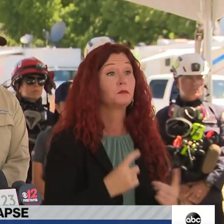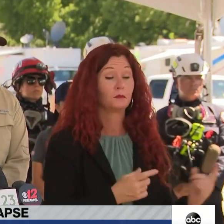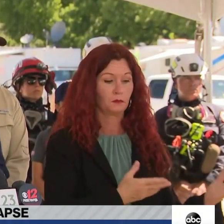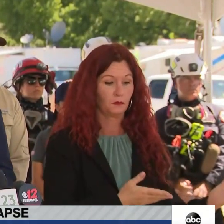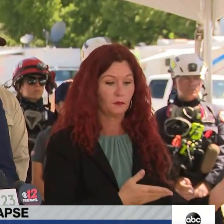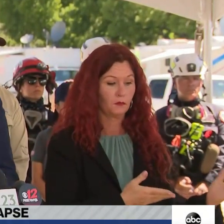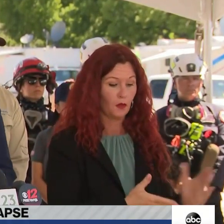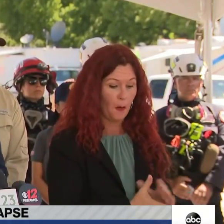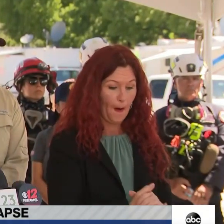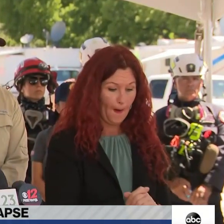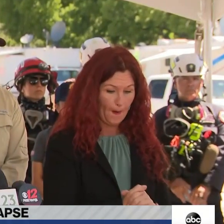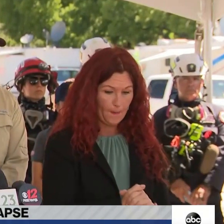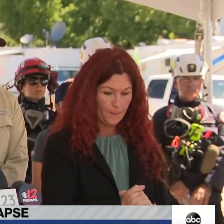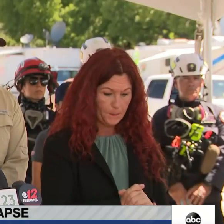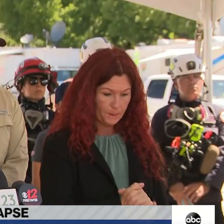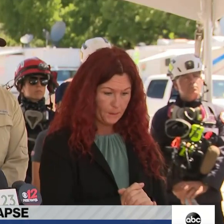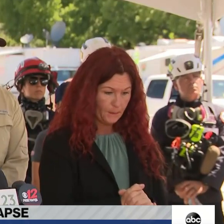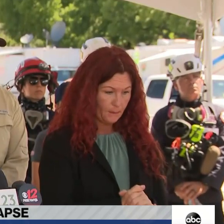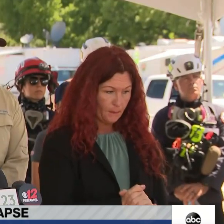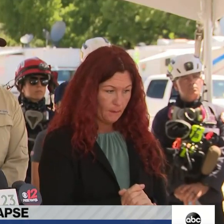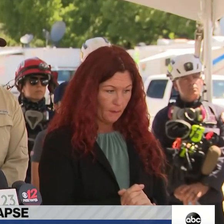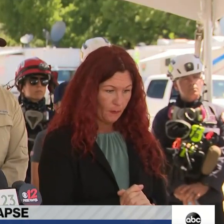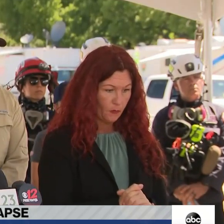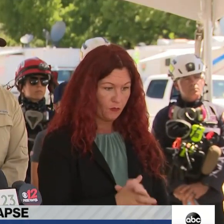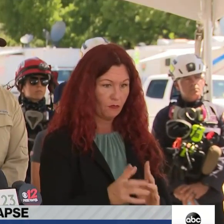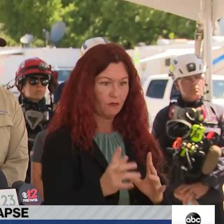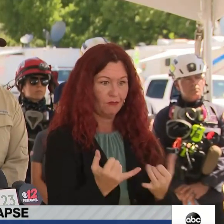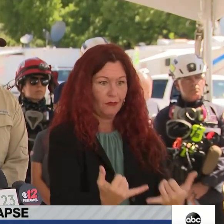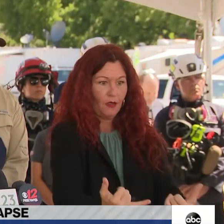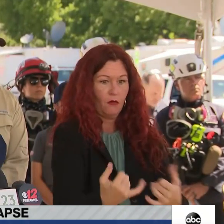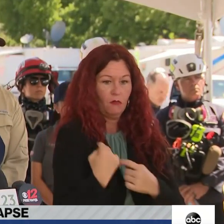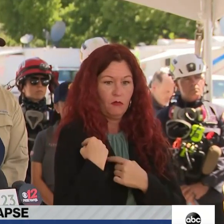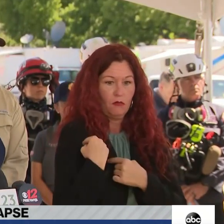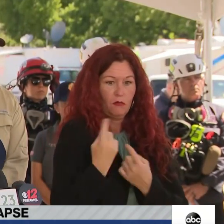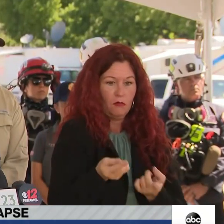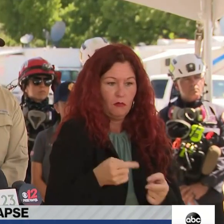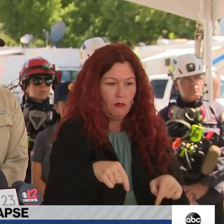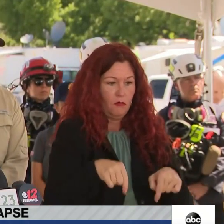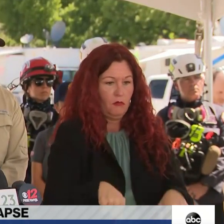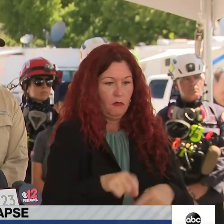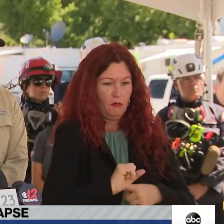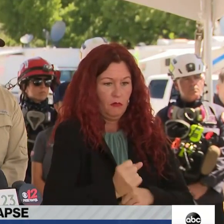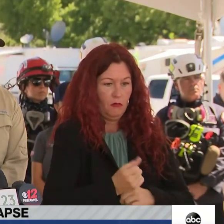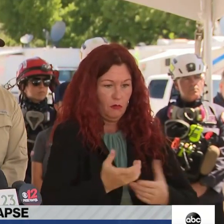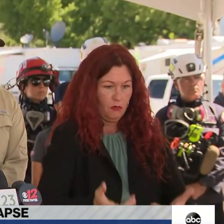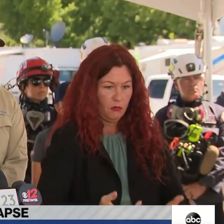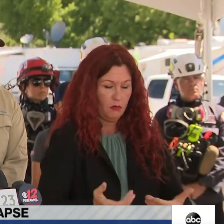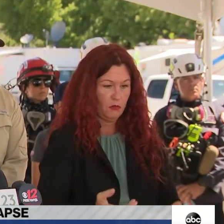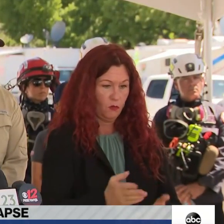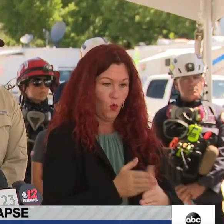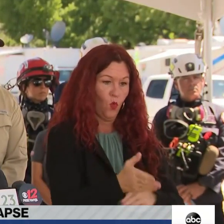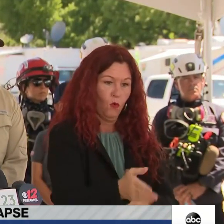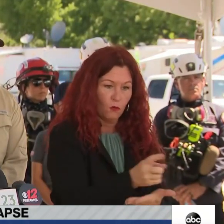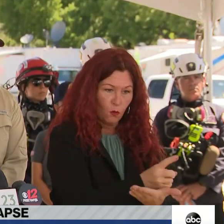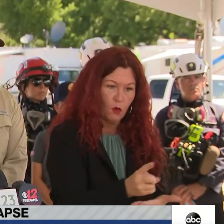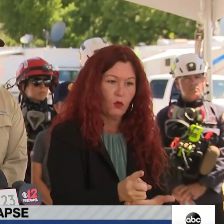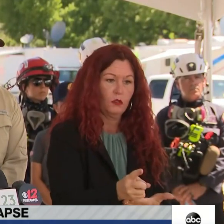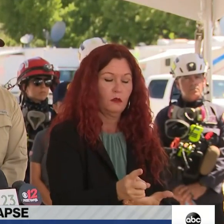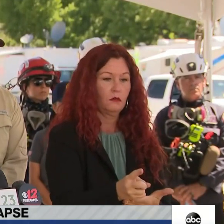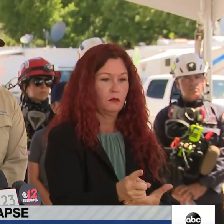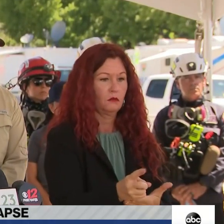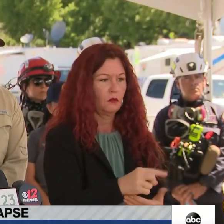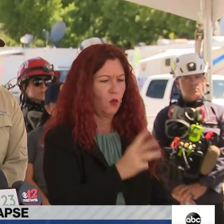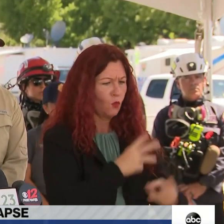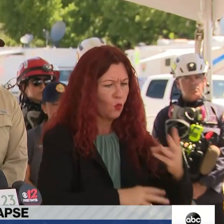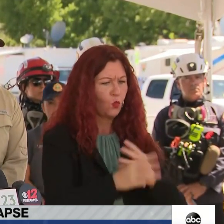question, sir. After a week of this mass press coverage and the world watching, what would you like the rest